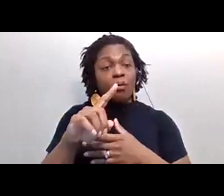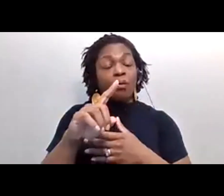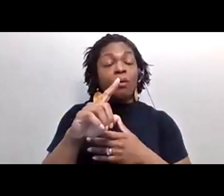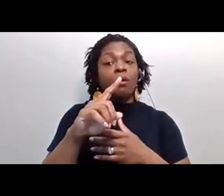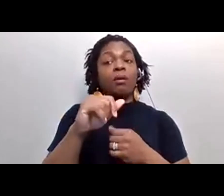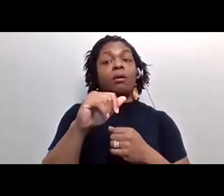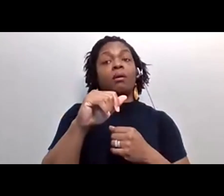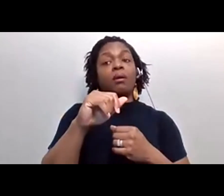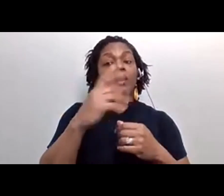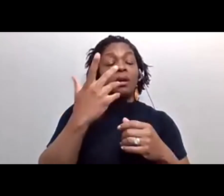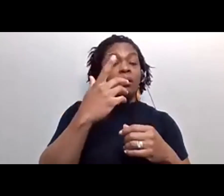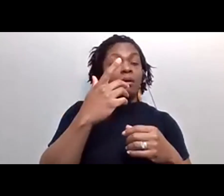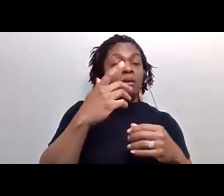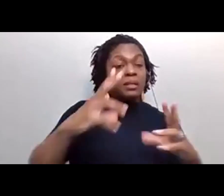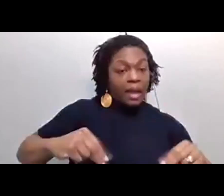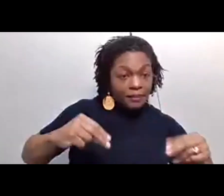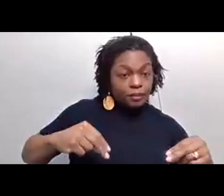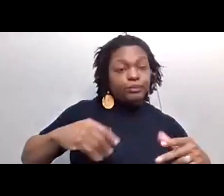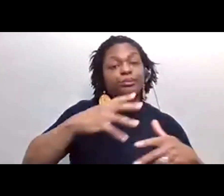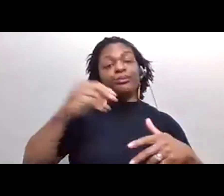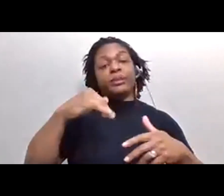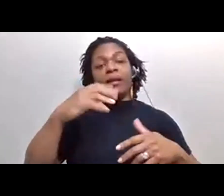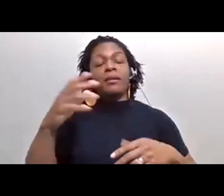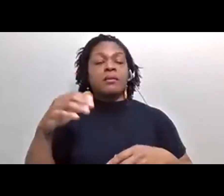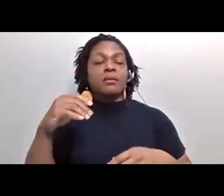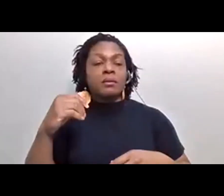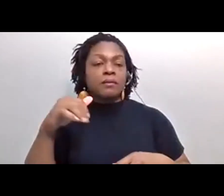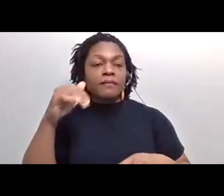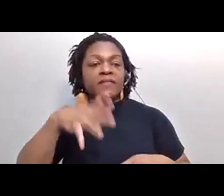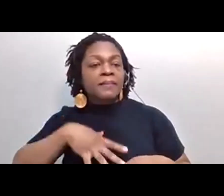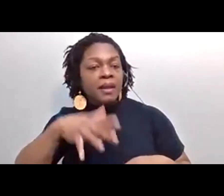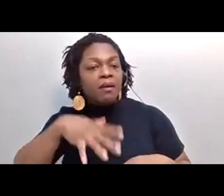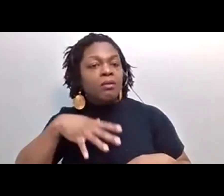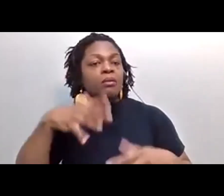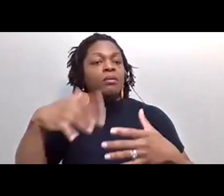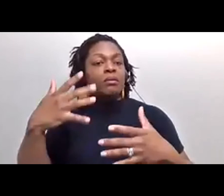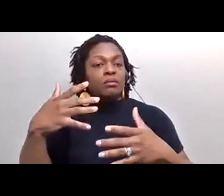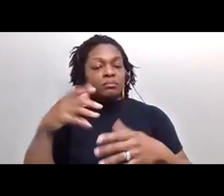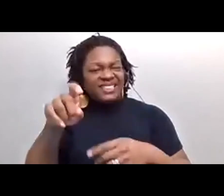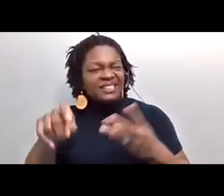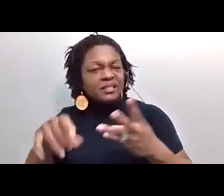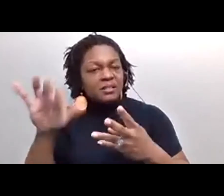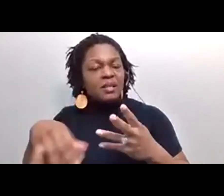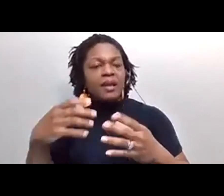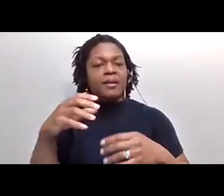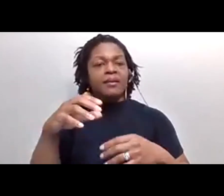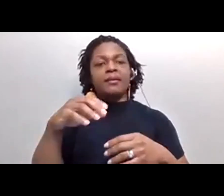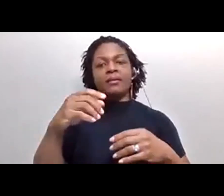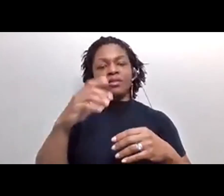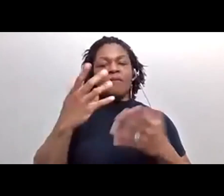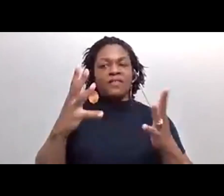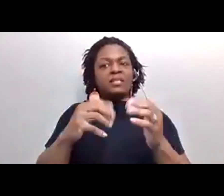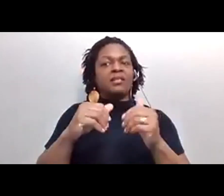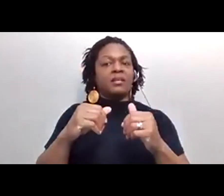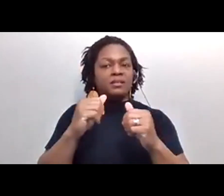This had to go to conference committee. It got a little dicey at the end, but it did pass and has been sent to the governor.